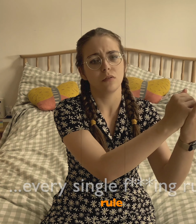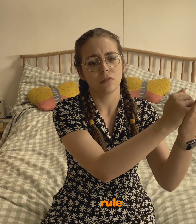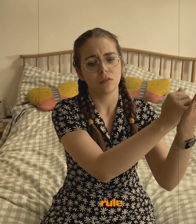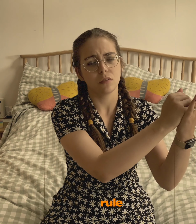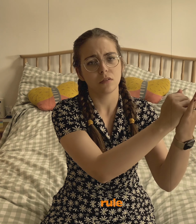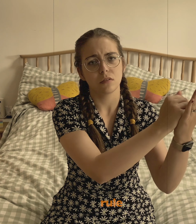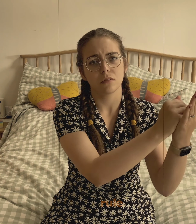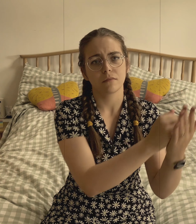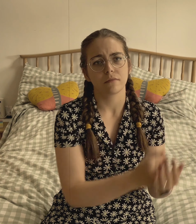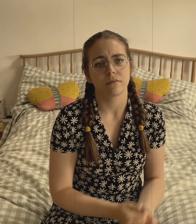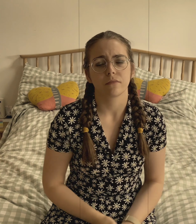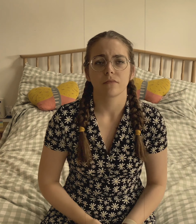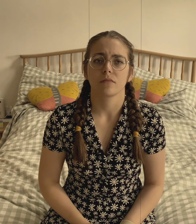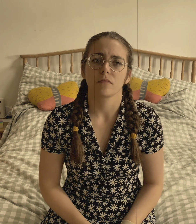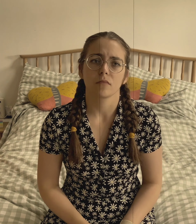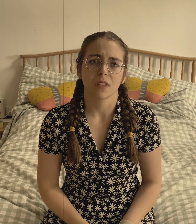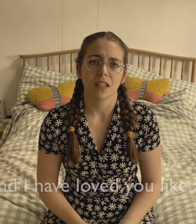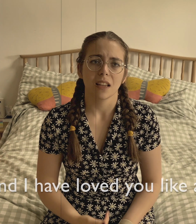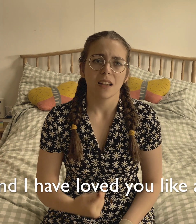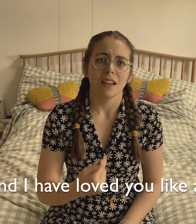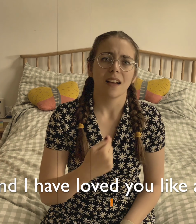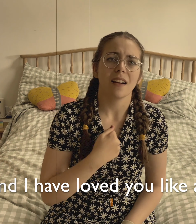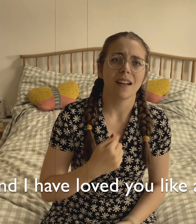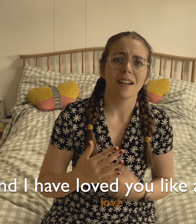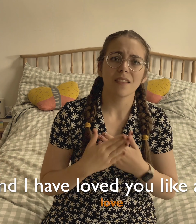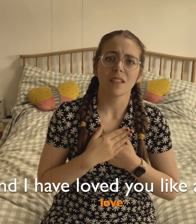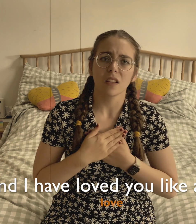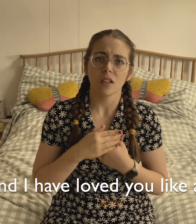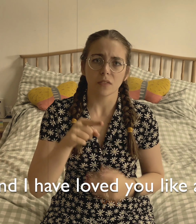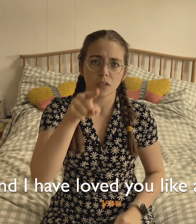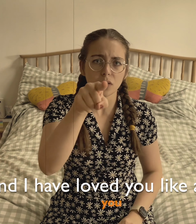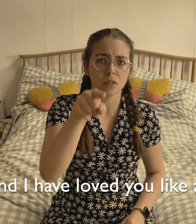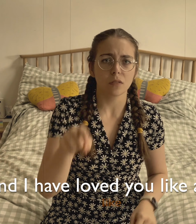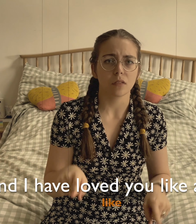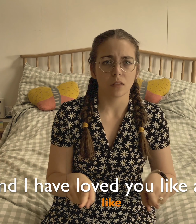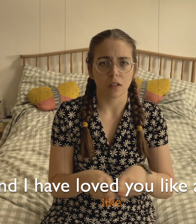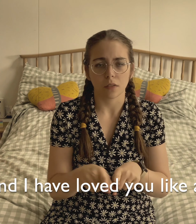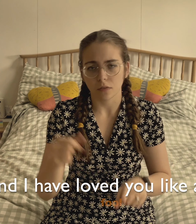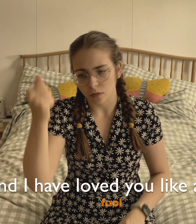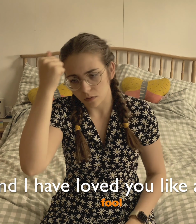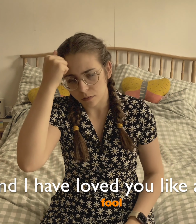Like a fool.